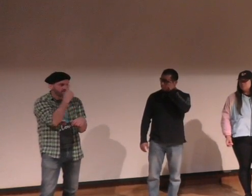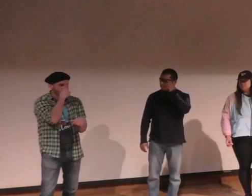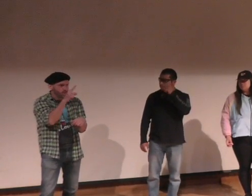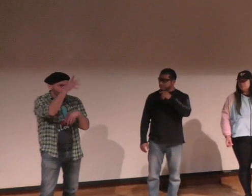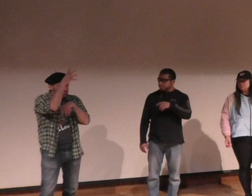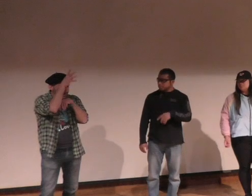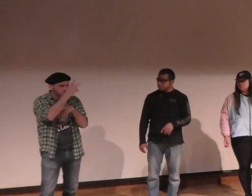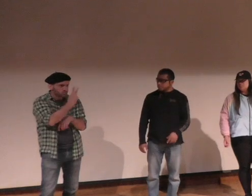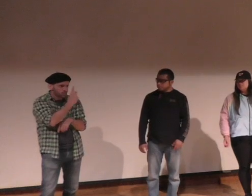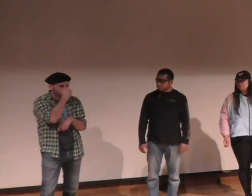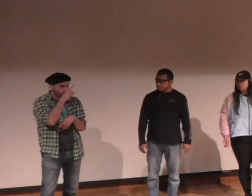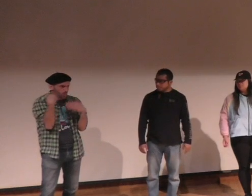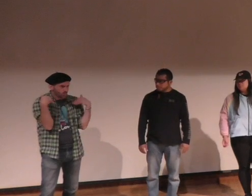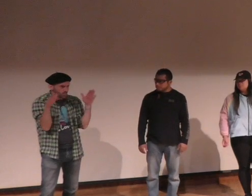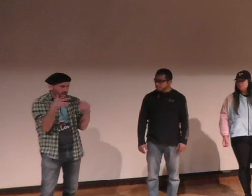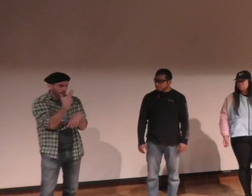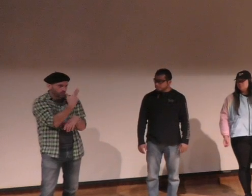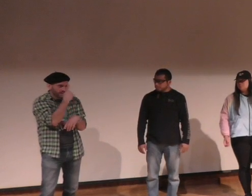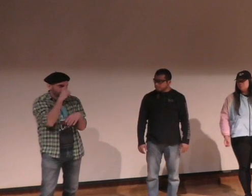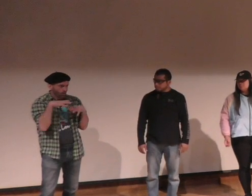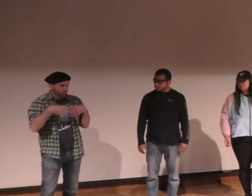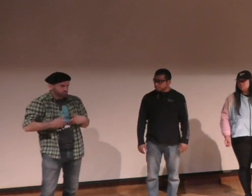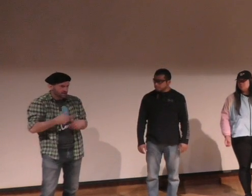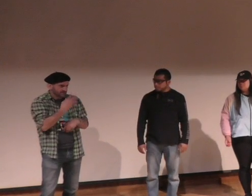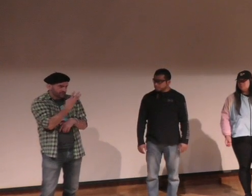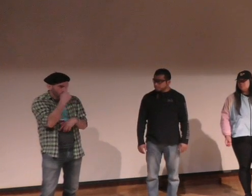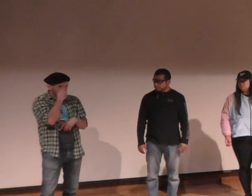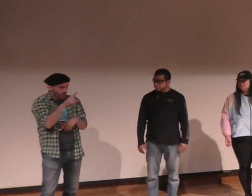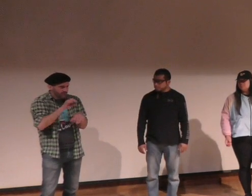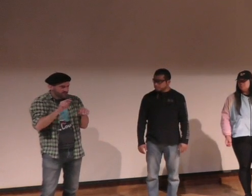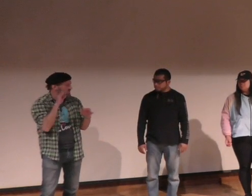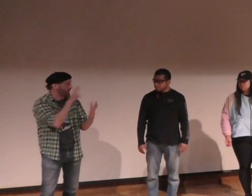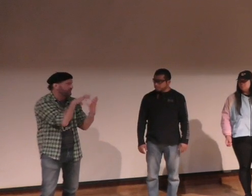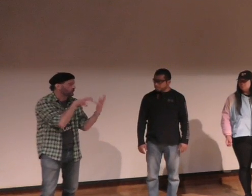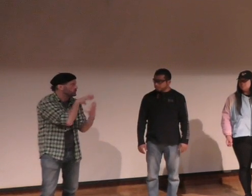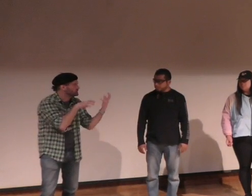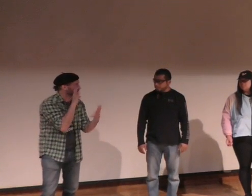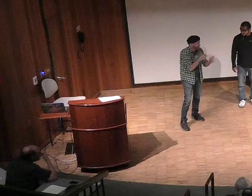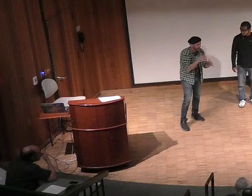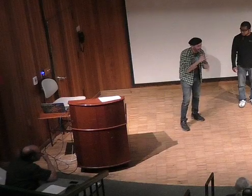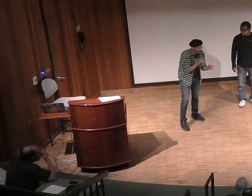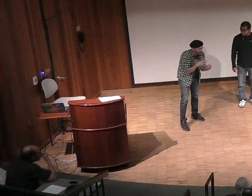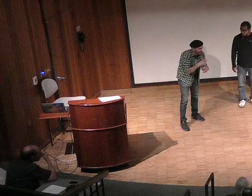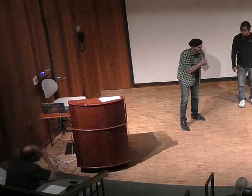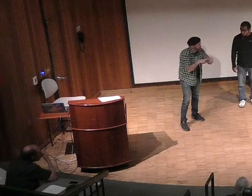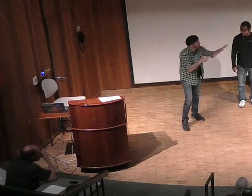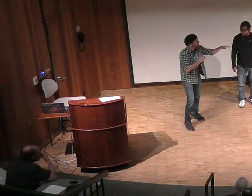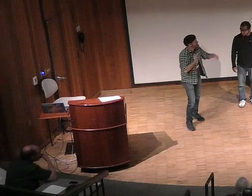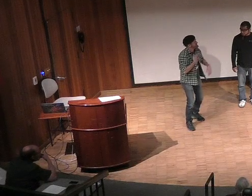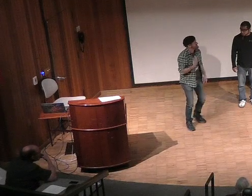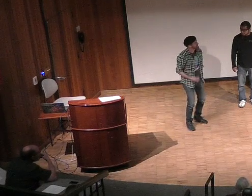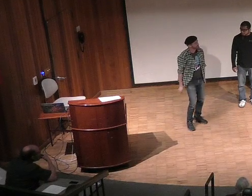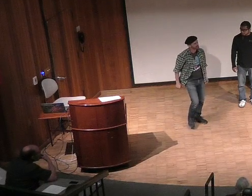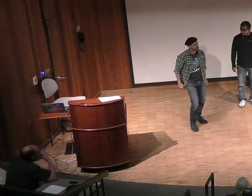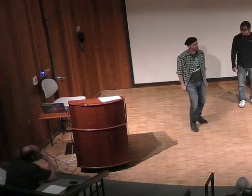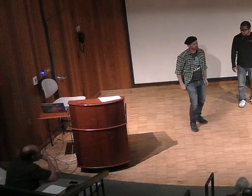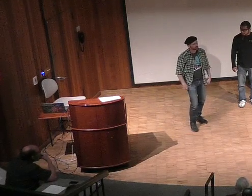have to follow 1 for the crown, 2 for the breast, 3 for the wings. You can mix them up. But just do it by how